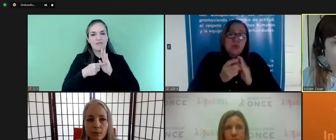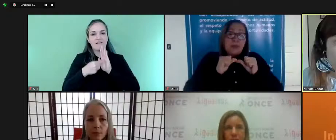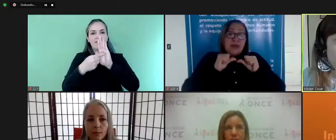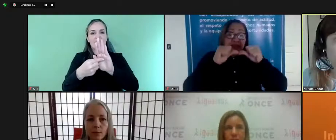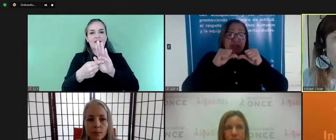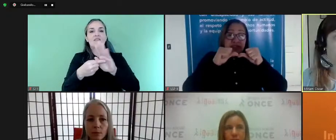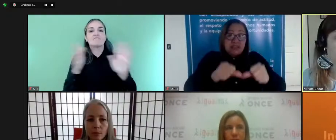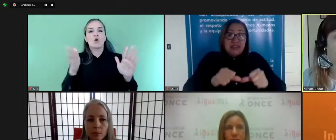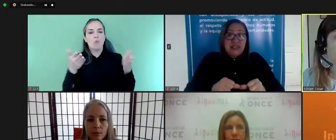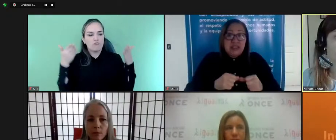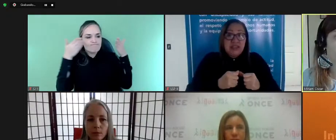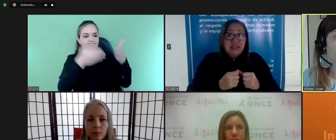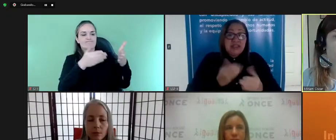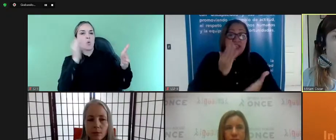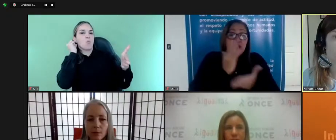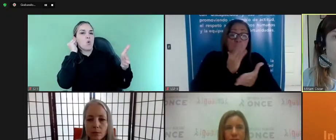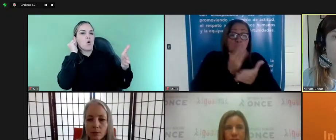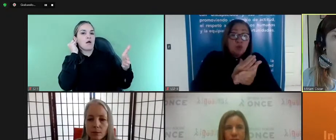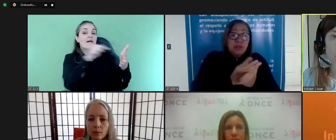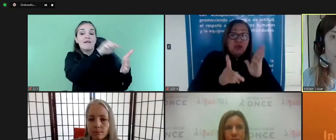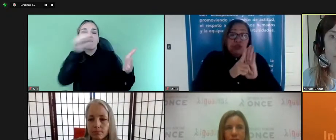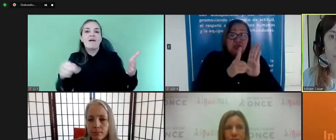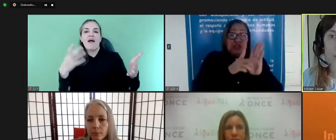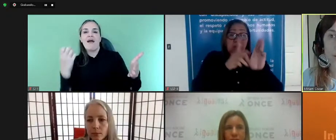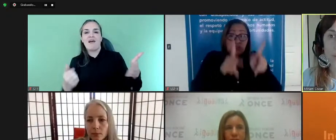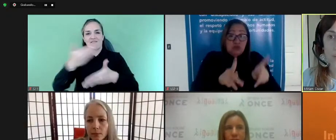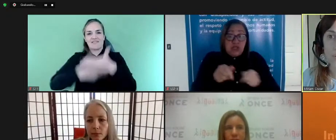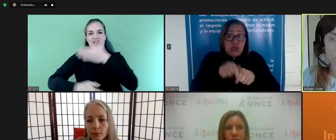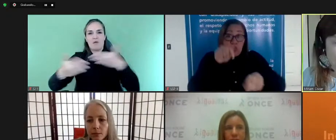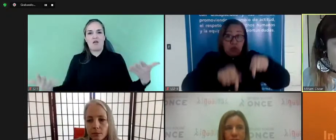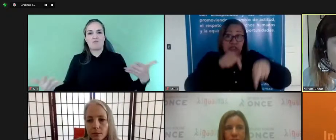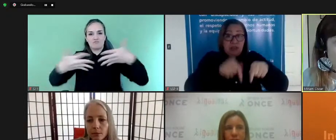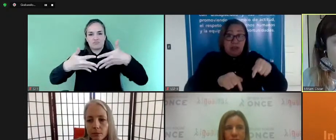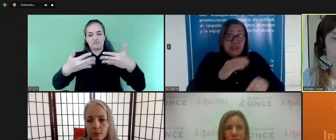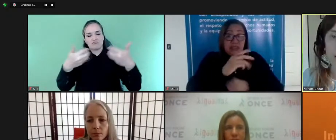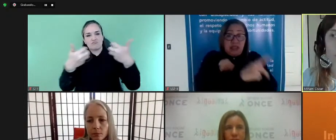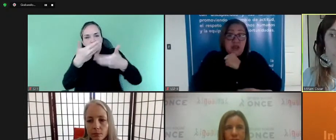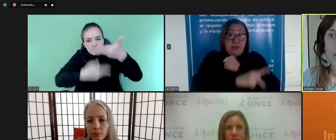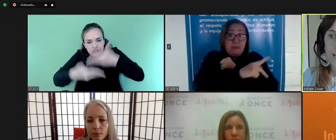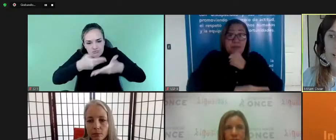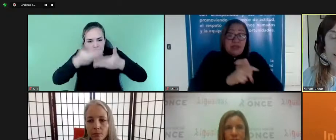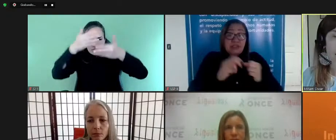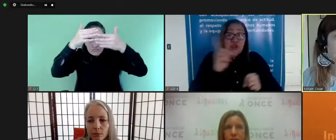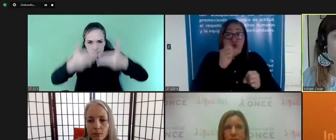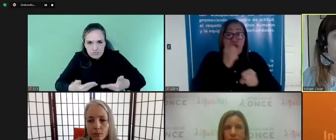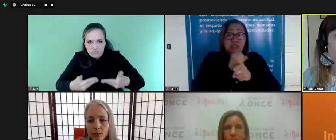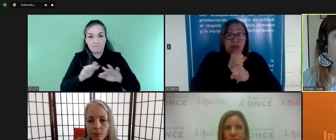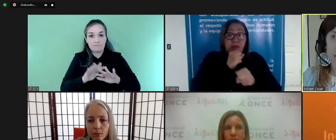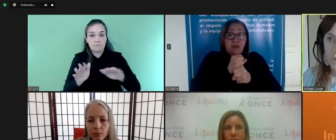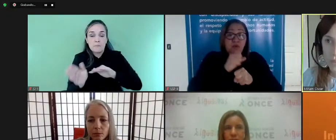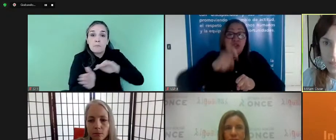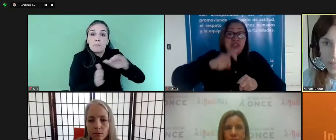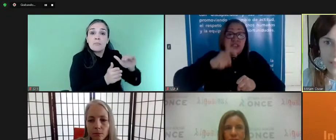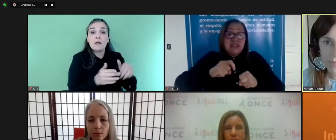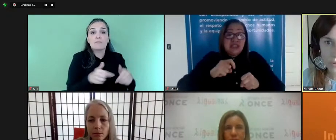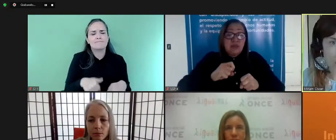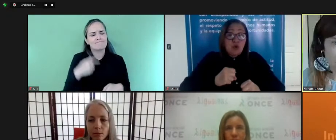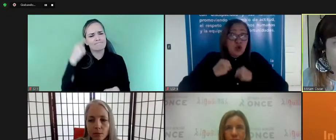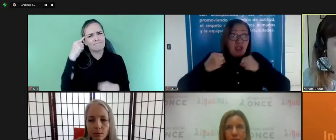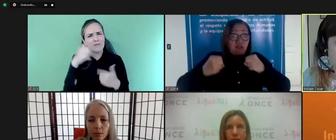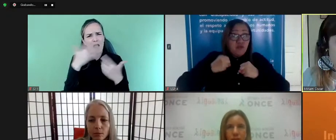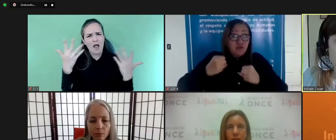development and to be able to come make people comply with the rights of persons with